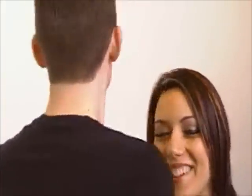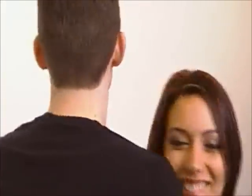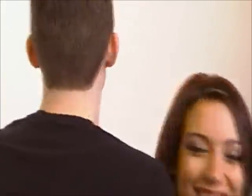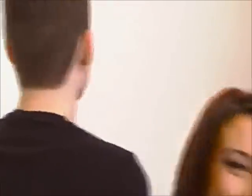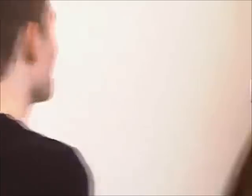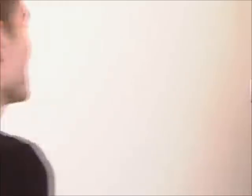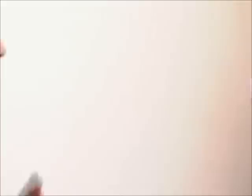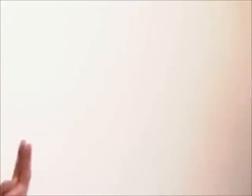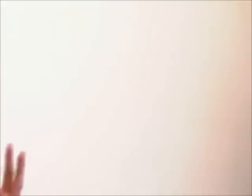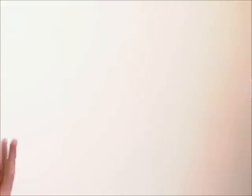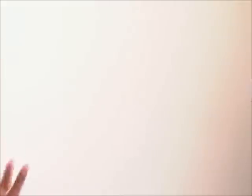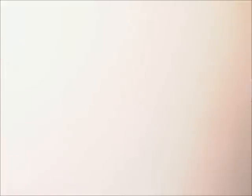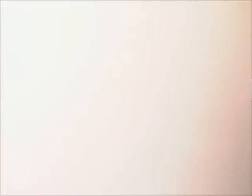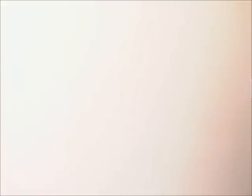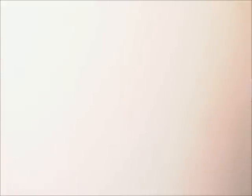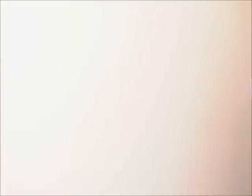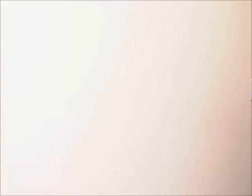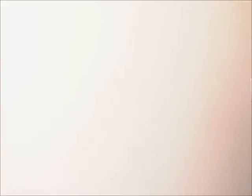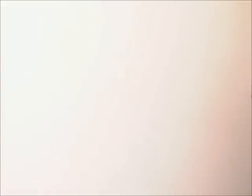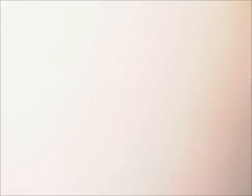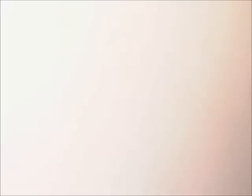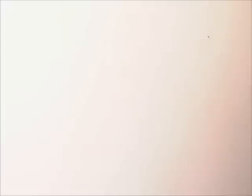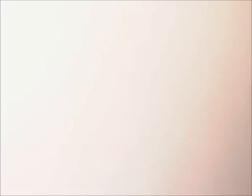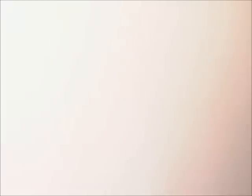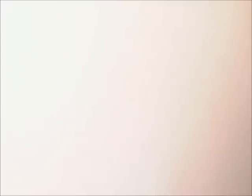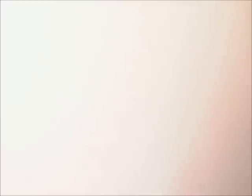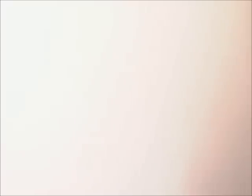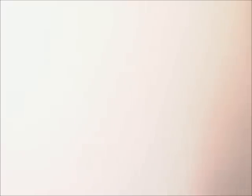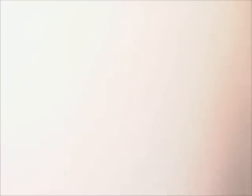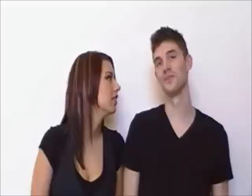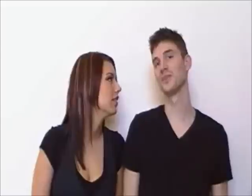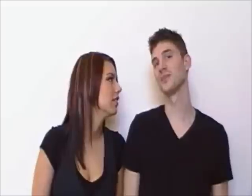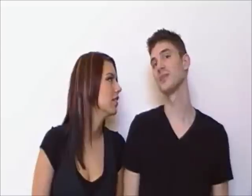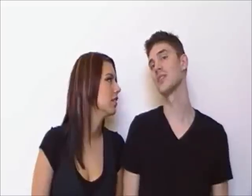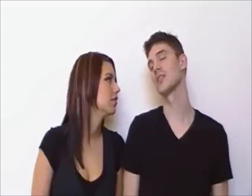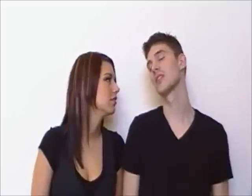Yeah, okay. 3 seconds wait, to the top. Can you do it one more time? Oh! Sorry. Okay, ready?